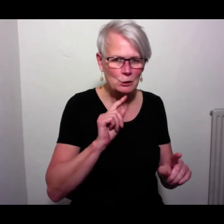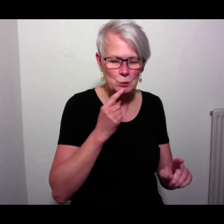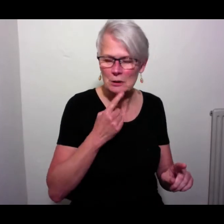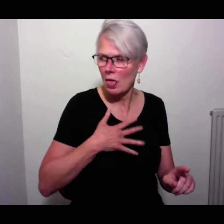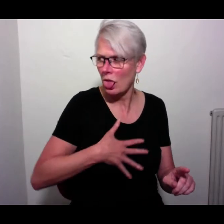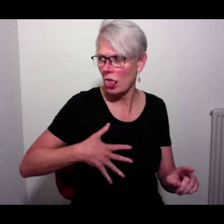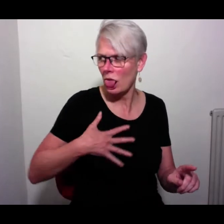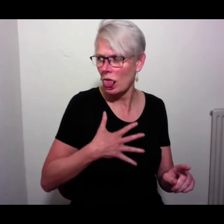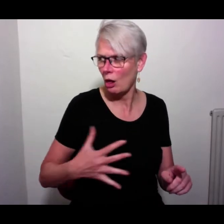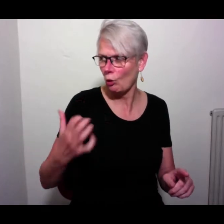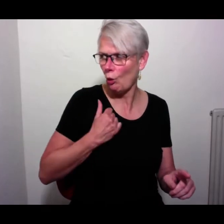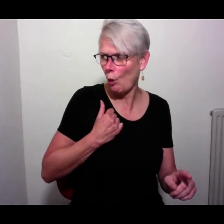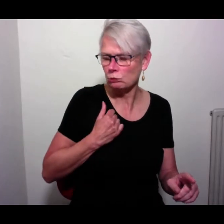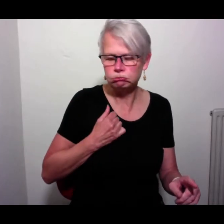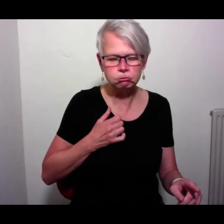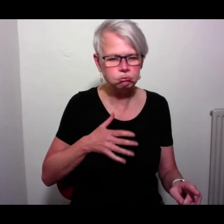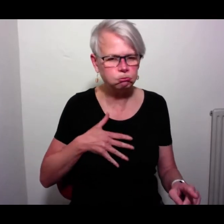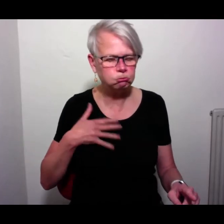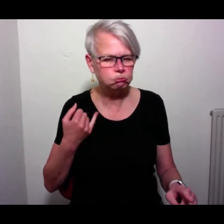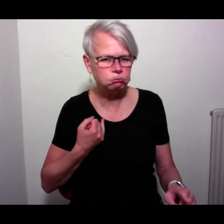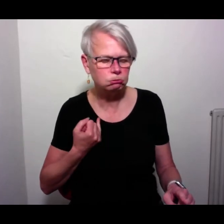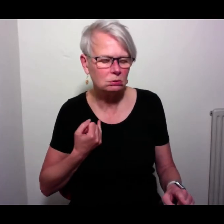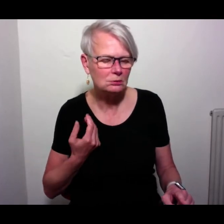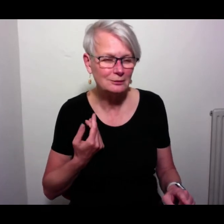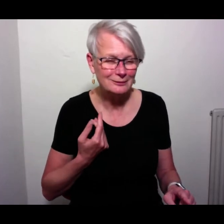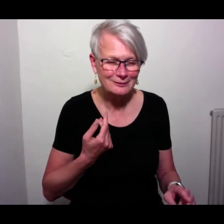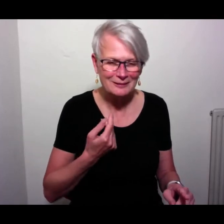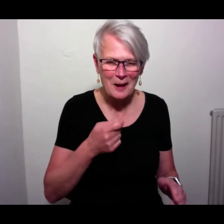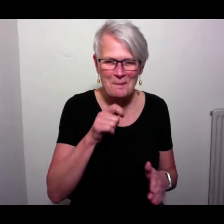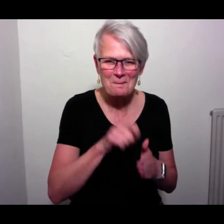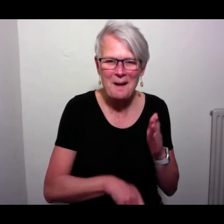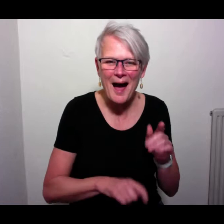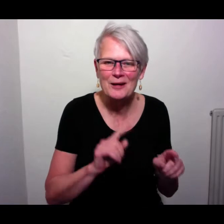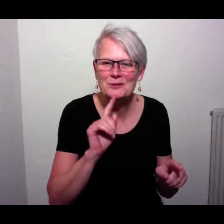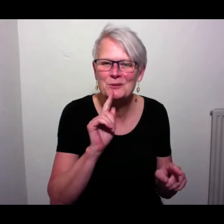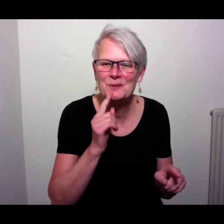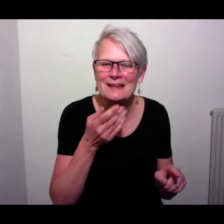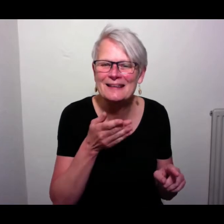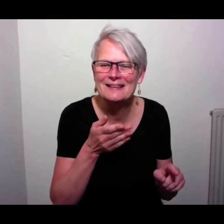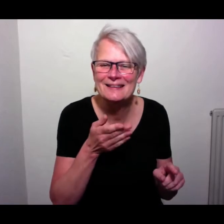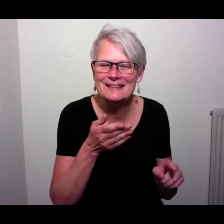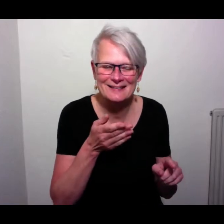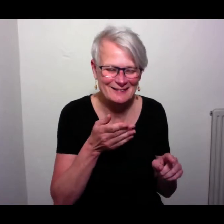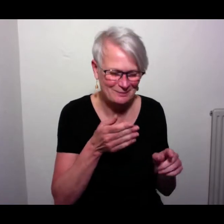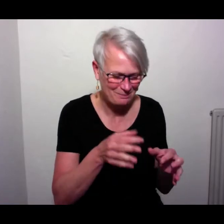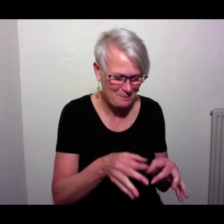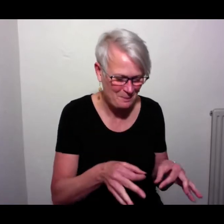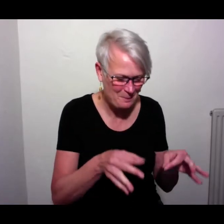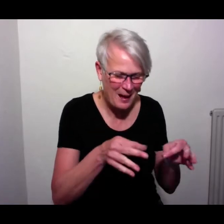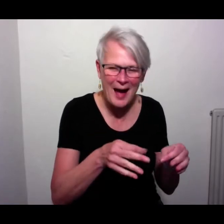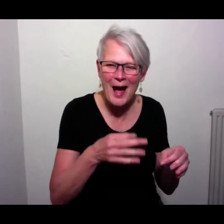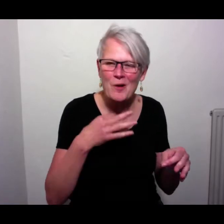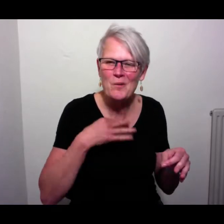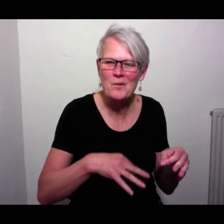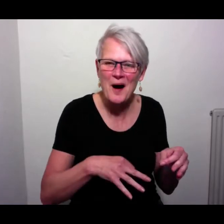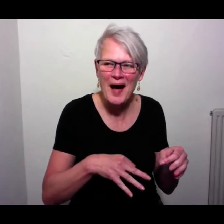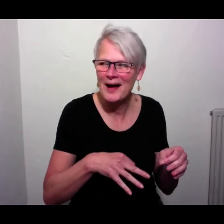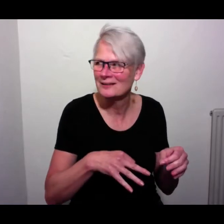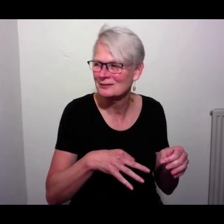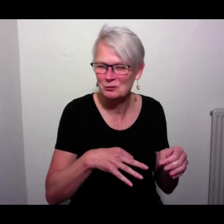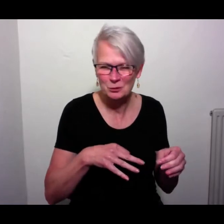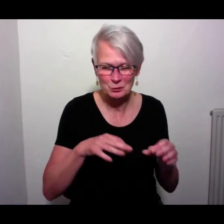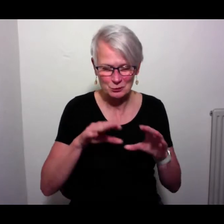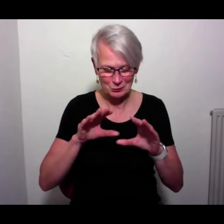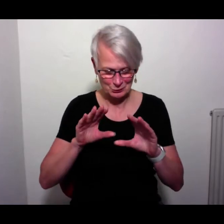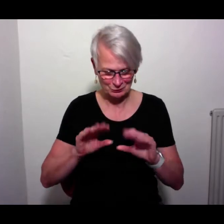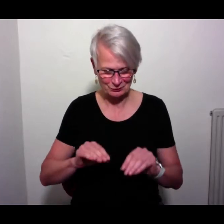I was caught. 4 ounces of toffee nuts in a white paper bag from Top News. Eaten in secret on my